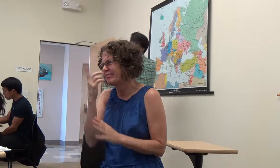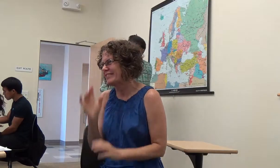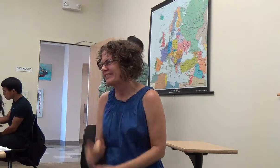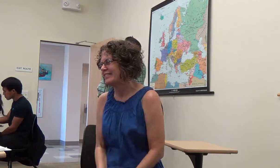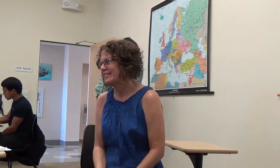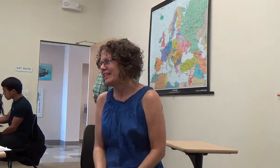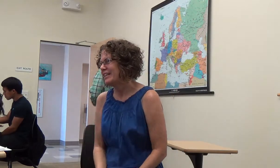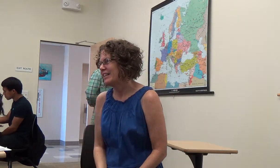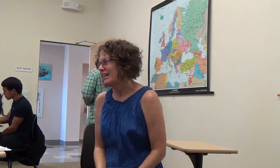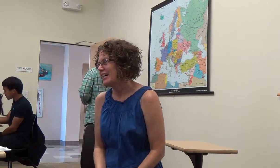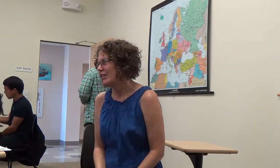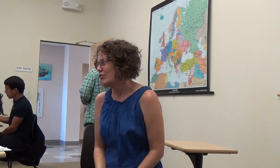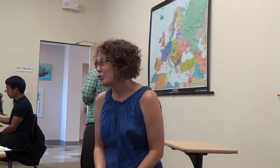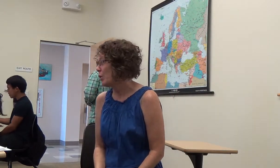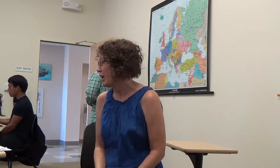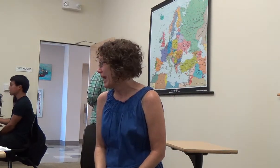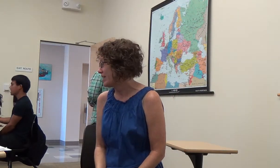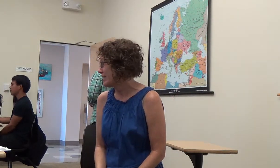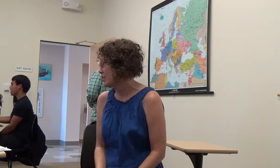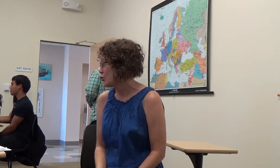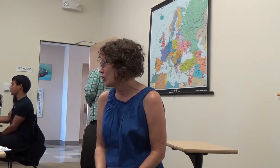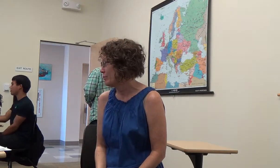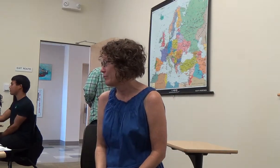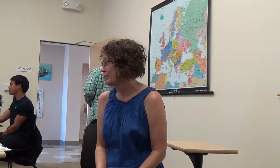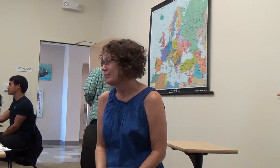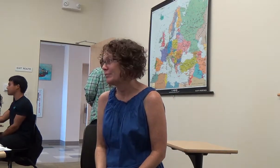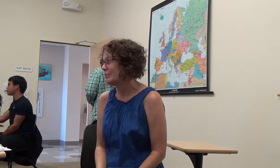Do you want to ask this teacher? Beer.